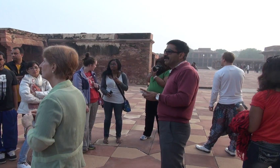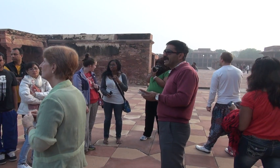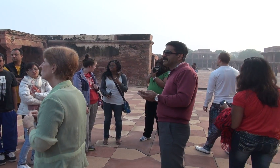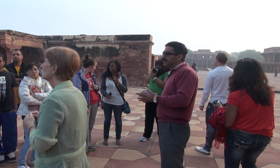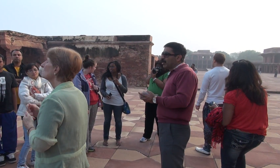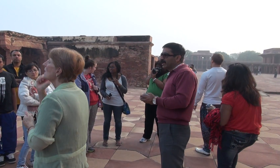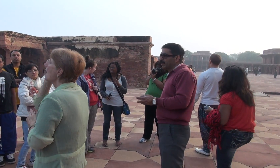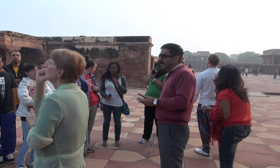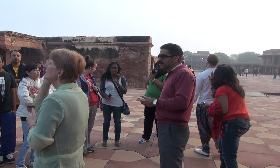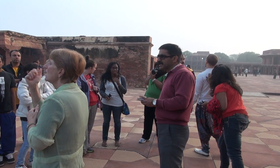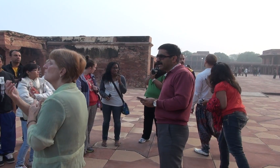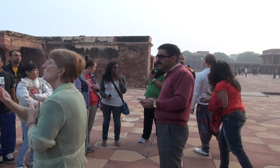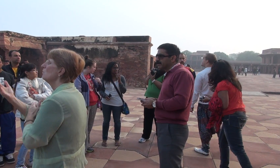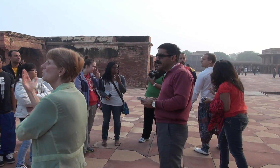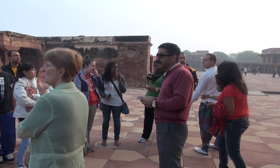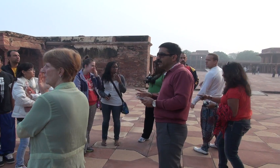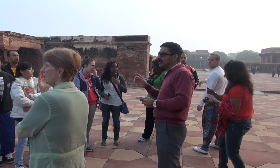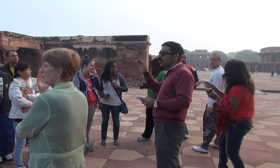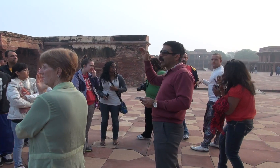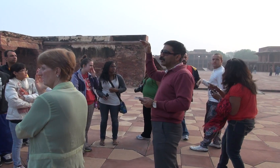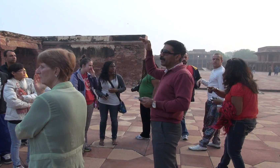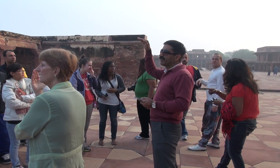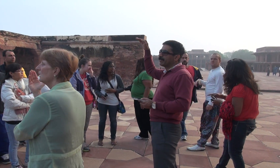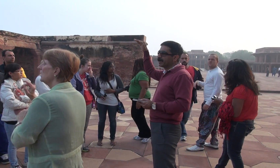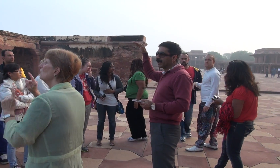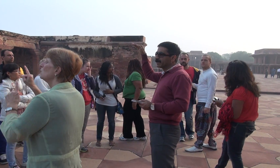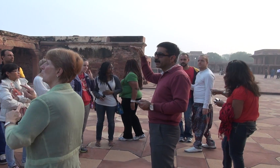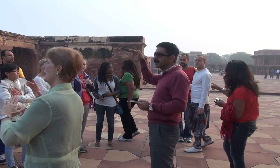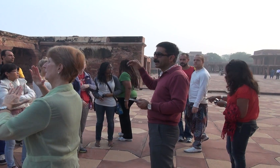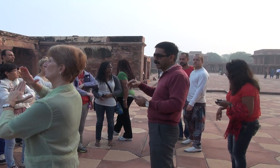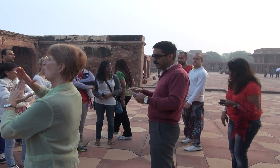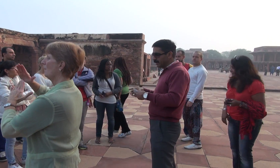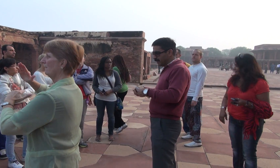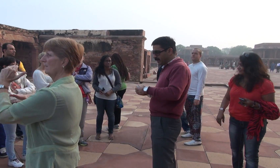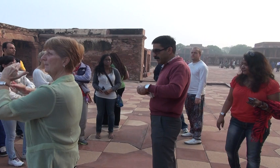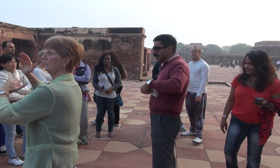So every day in the morning when he was here, he would go on top of the building.